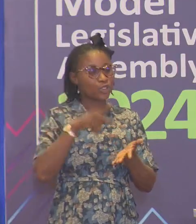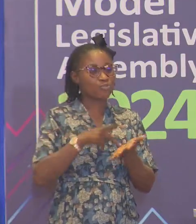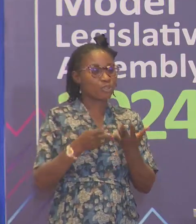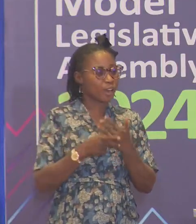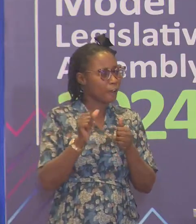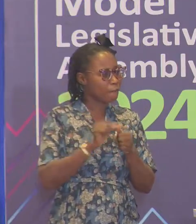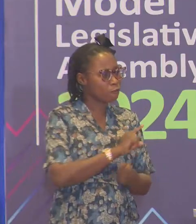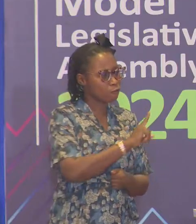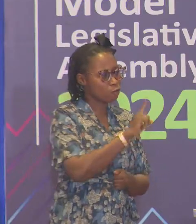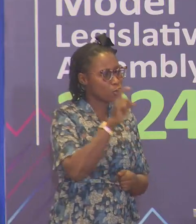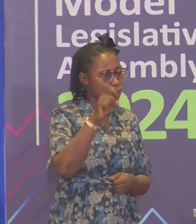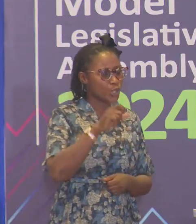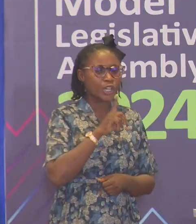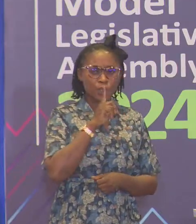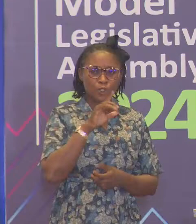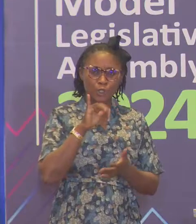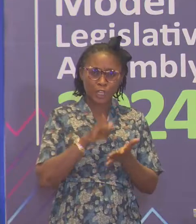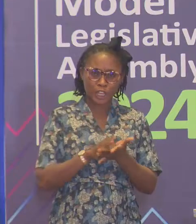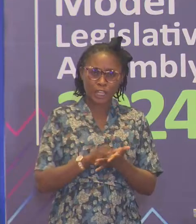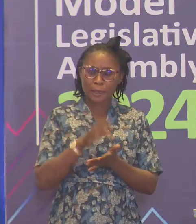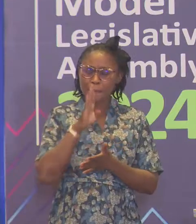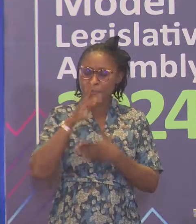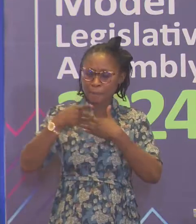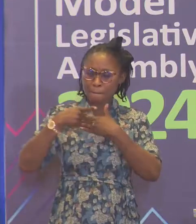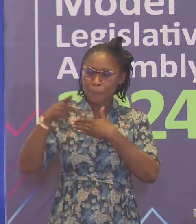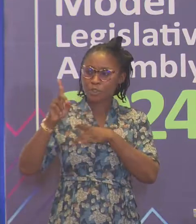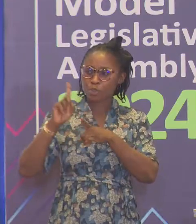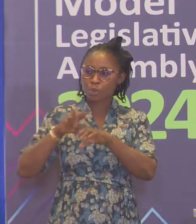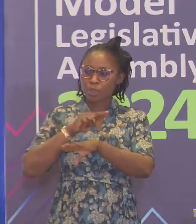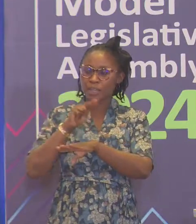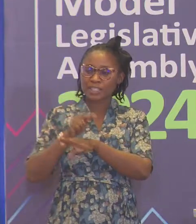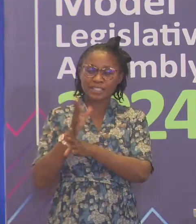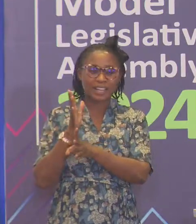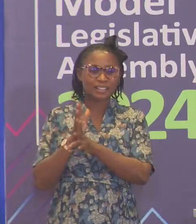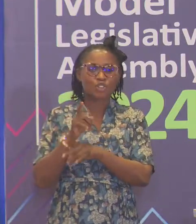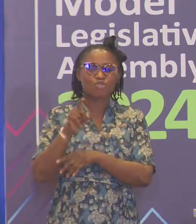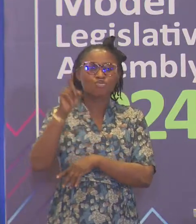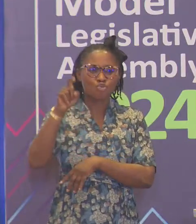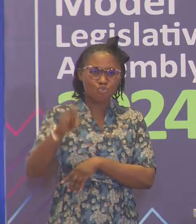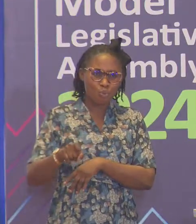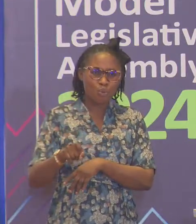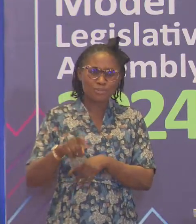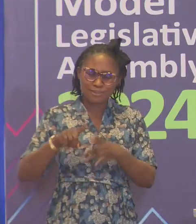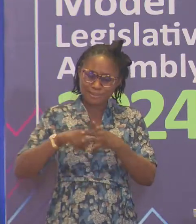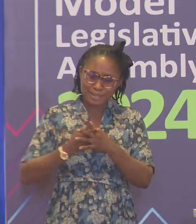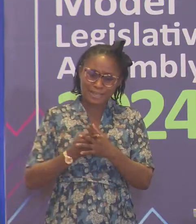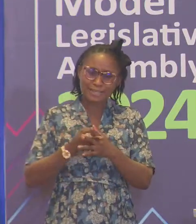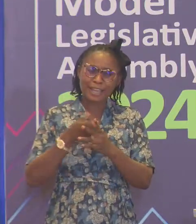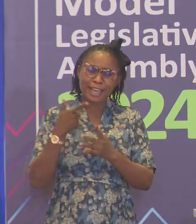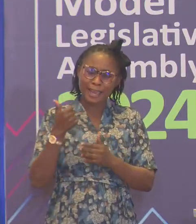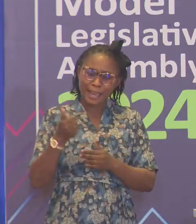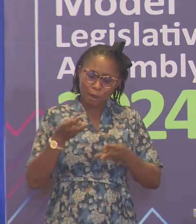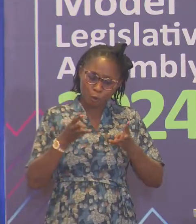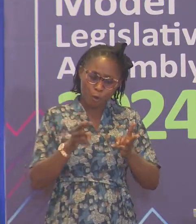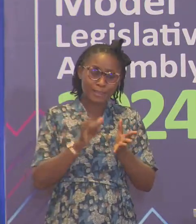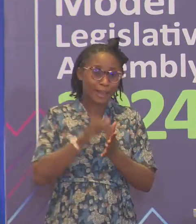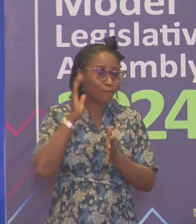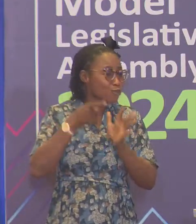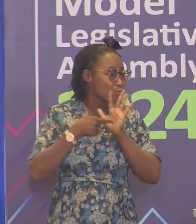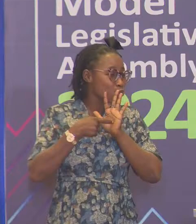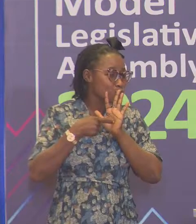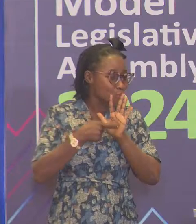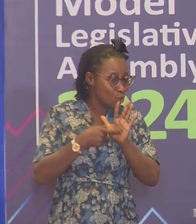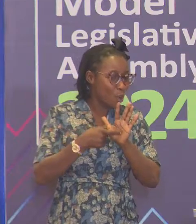should ensure that being posted to the National Assembly, you must chart a course that will show and give